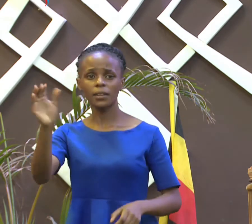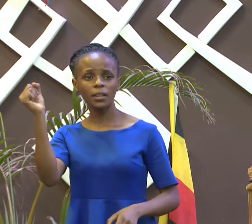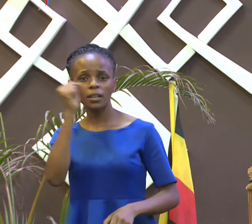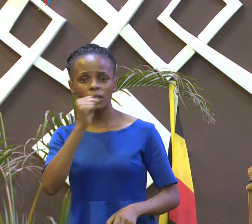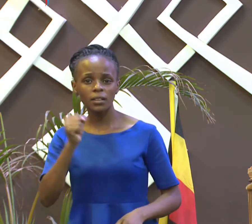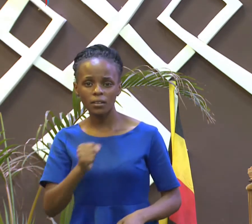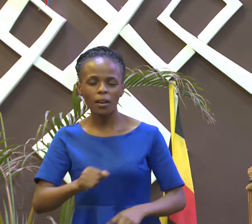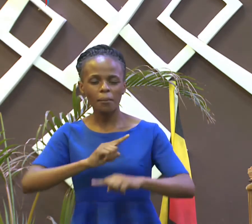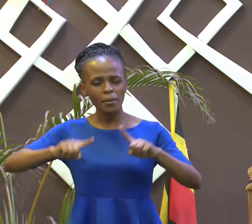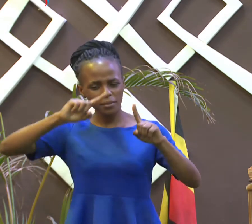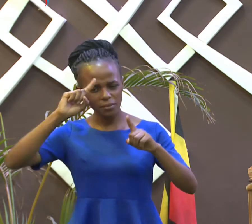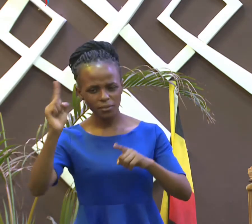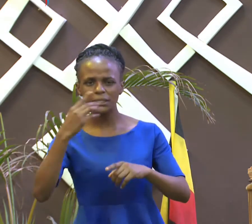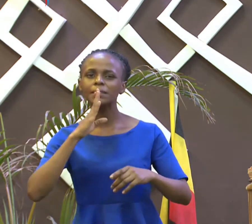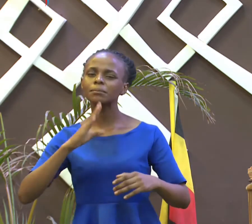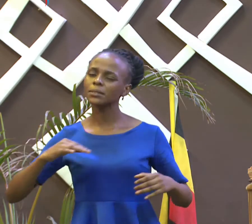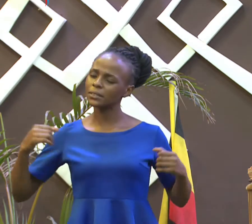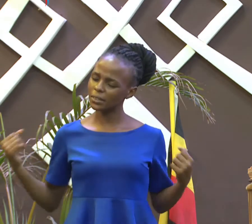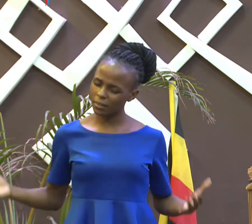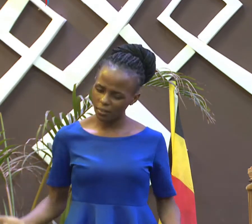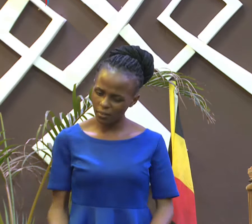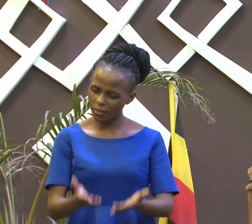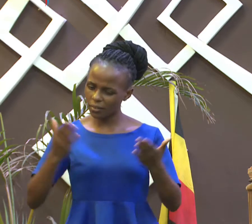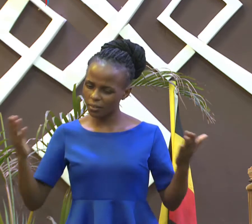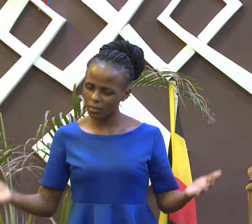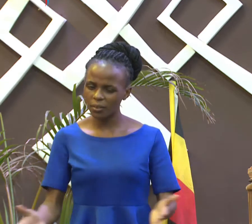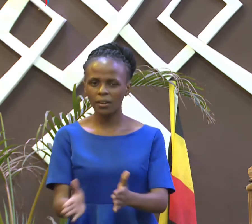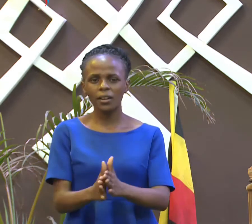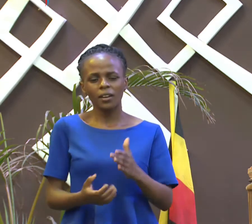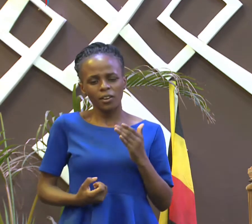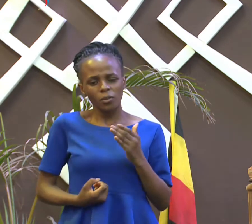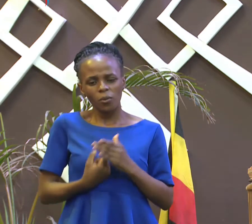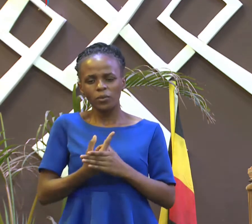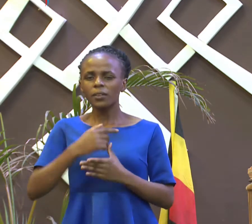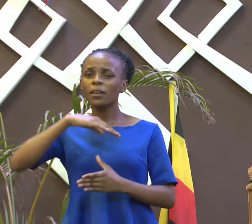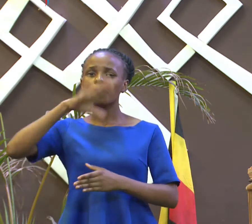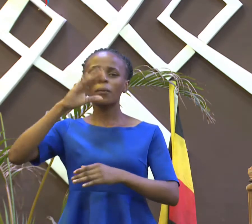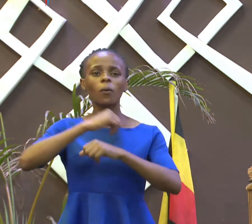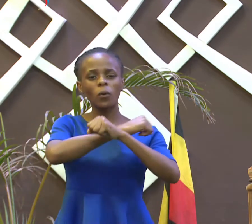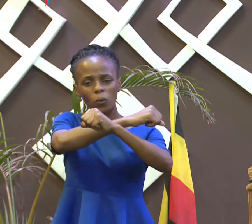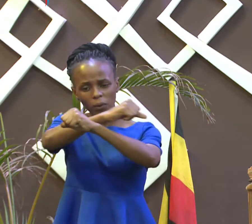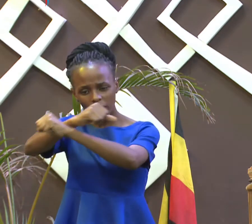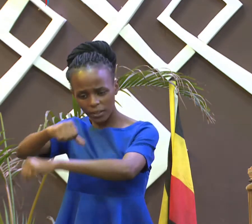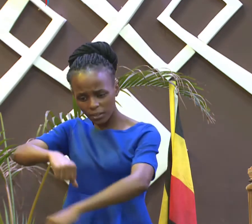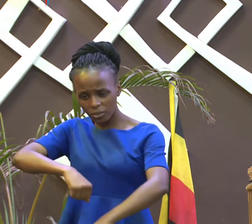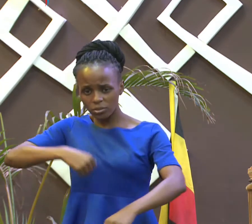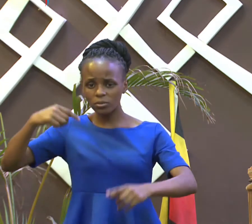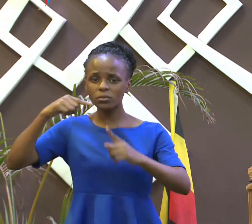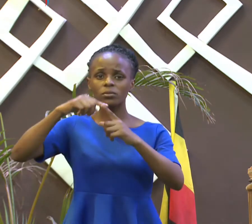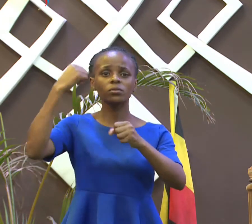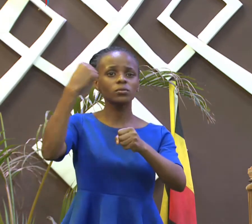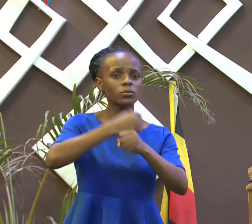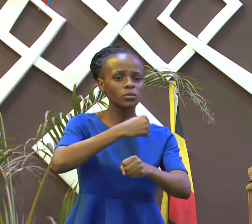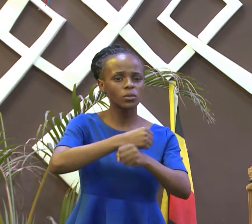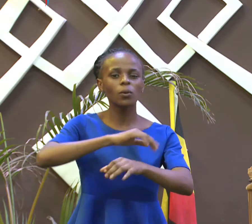Naye mala okuddamu amaanyi n'okuguma ennyo omwoyo okwekuuma ng'okukola ng'amateeka gonna bwe